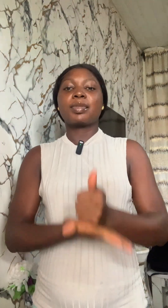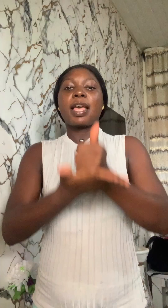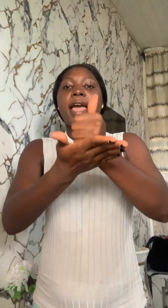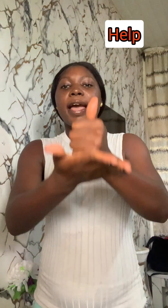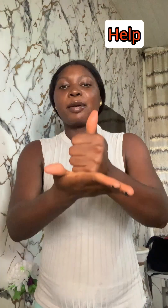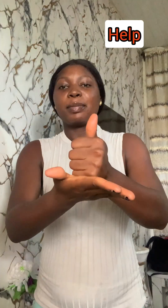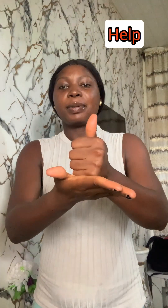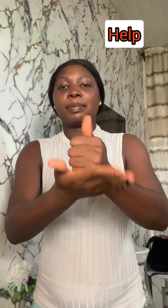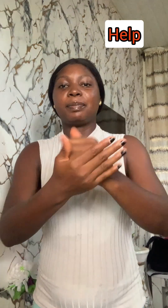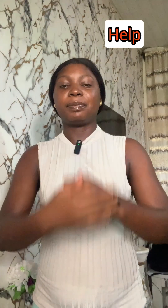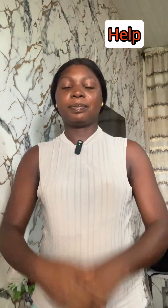Help.